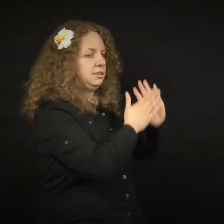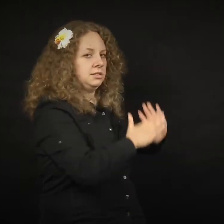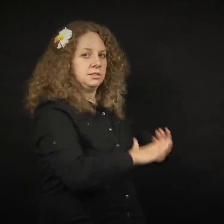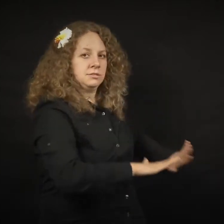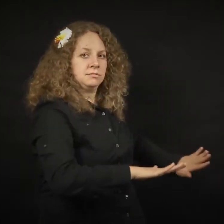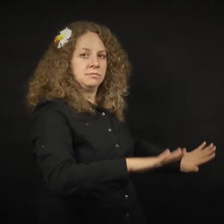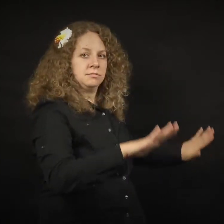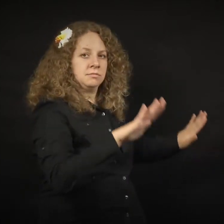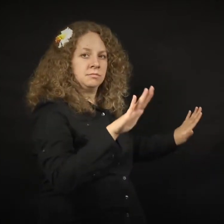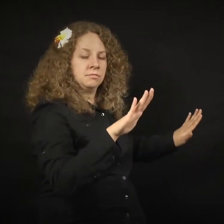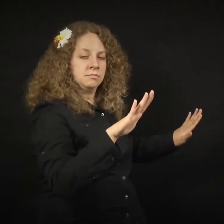Peace.